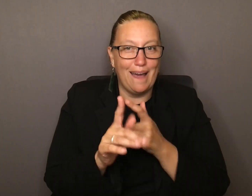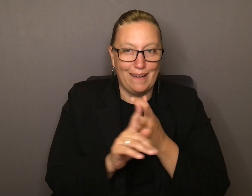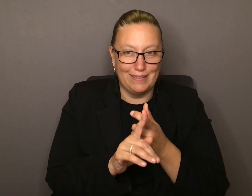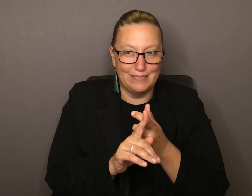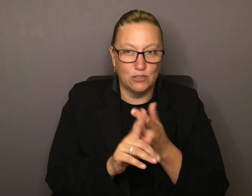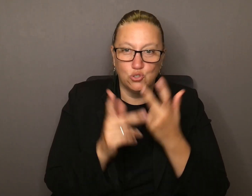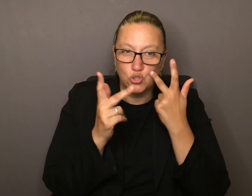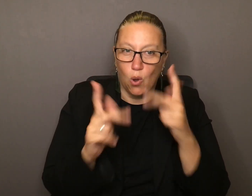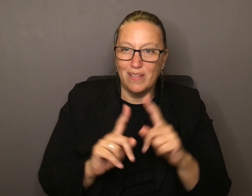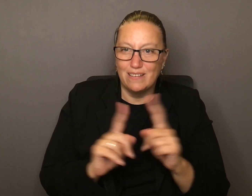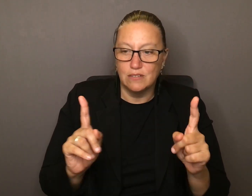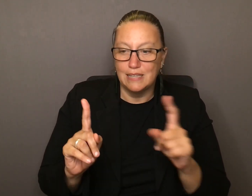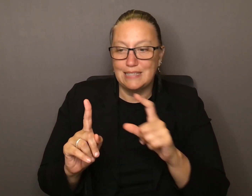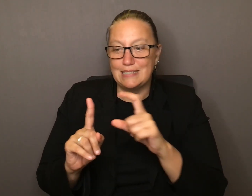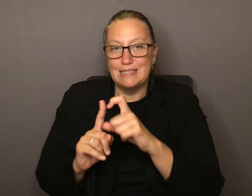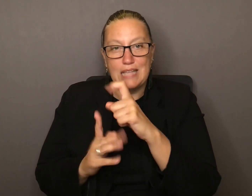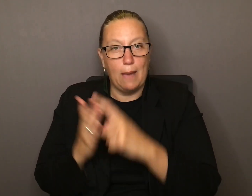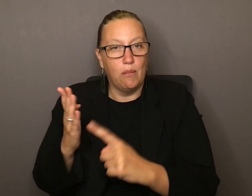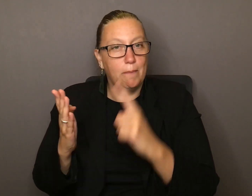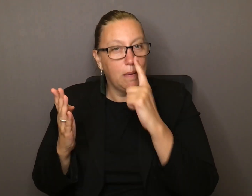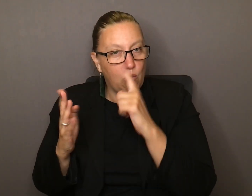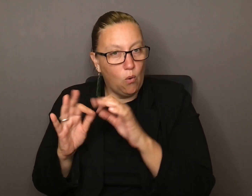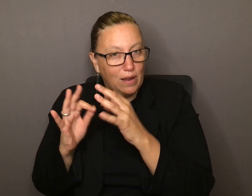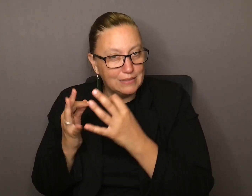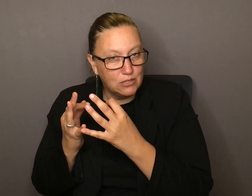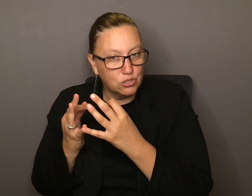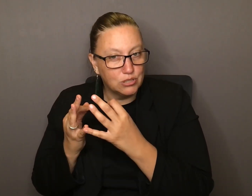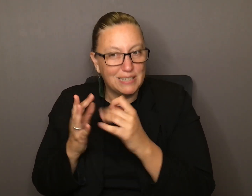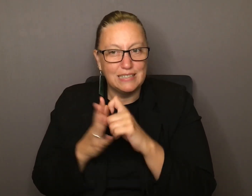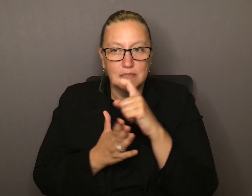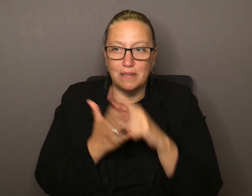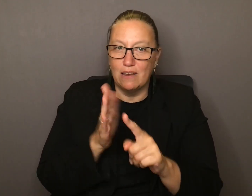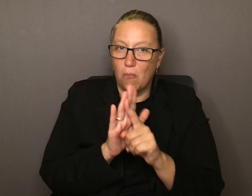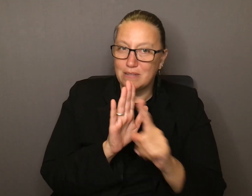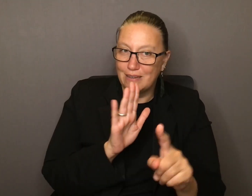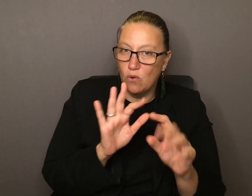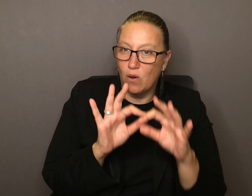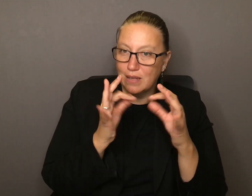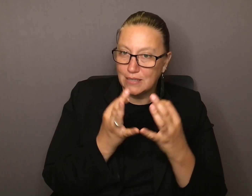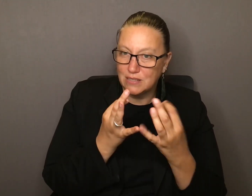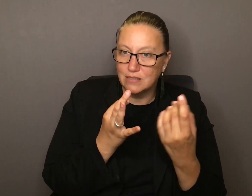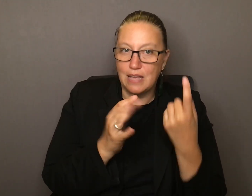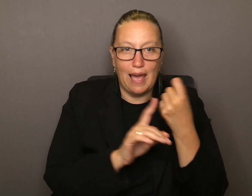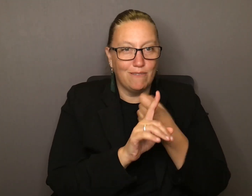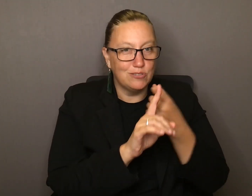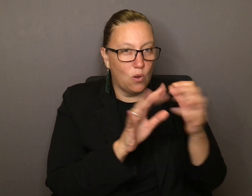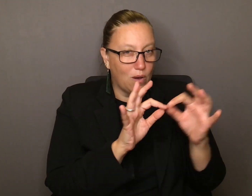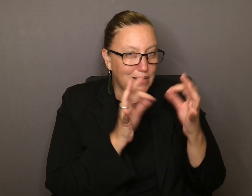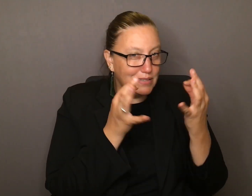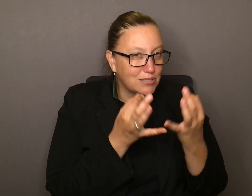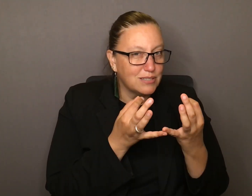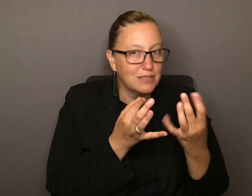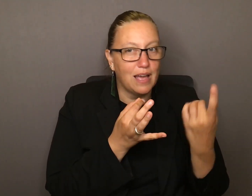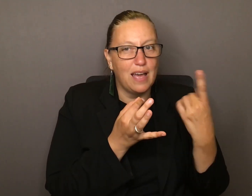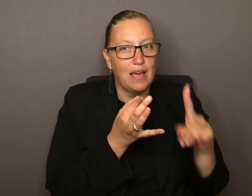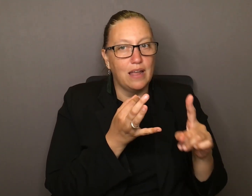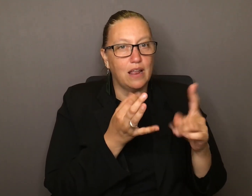between disabled people's organisations, disability representative organisations, advocacy organisations and service